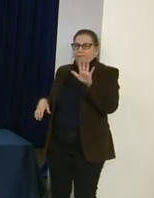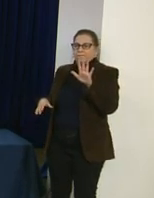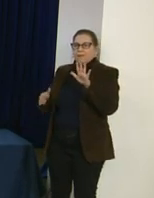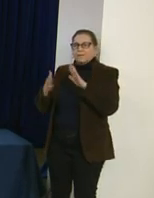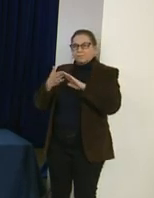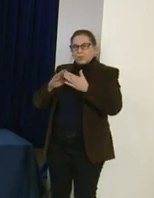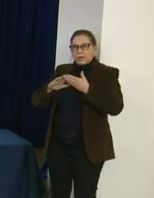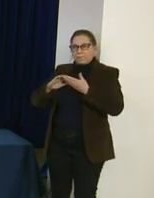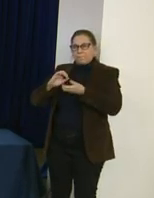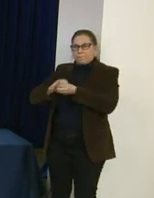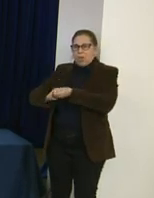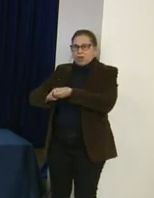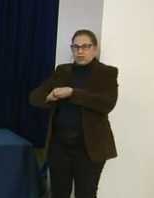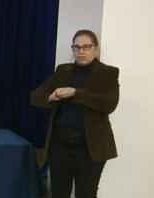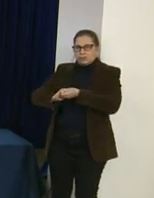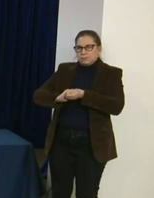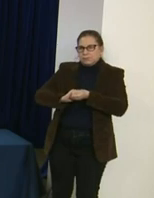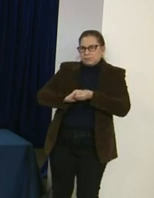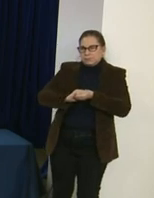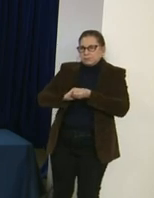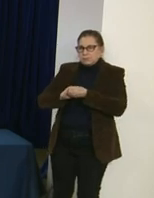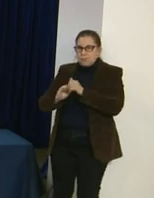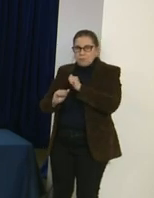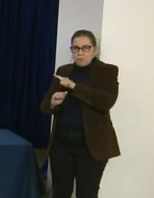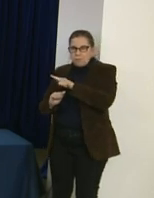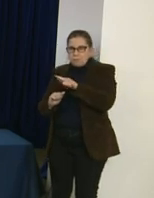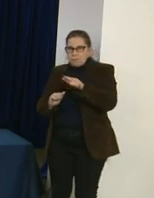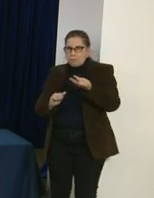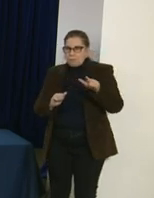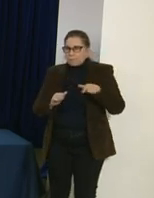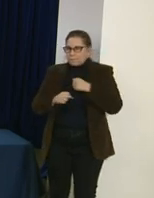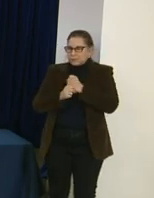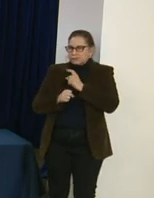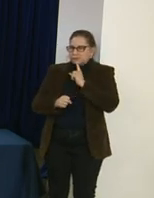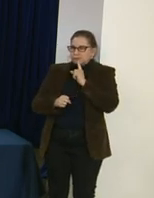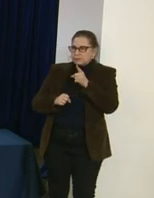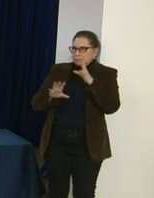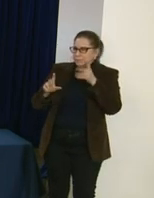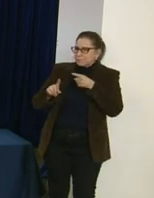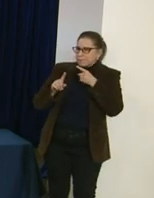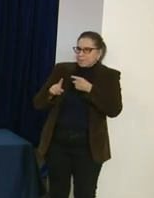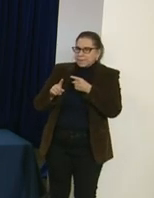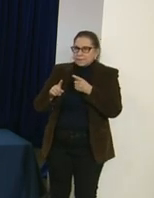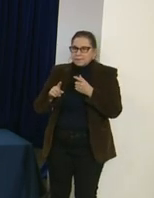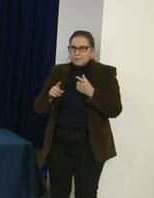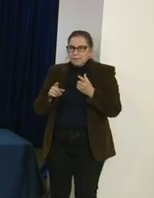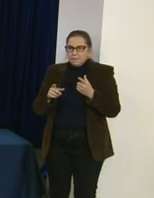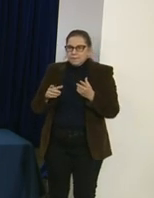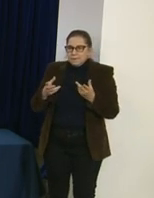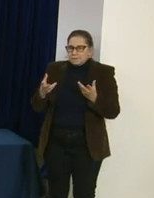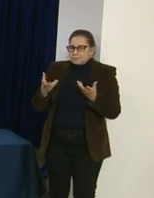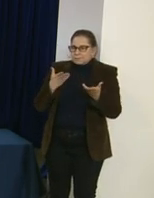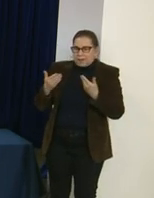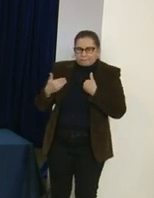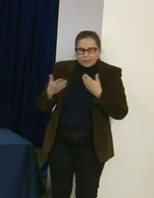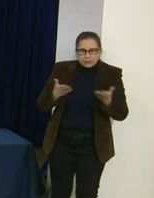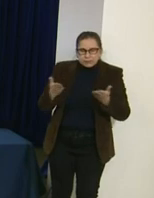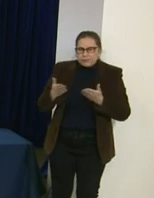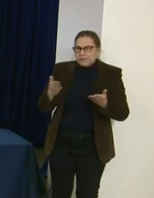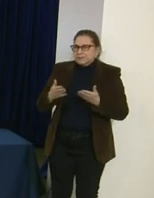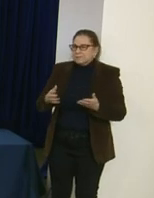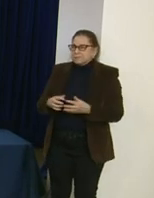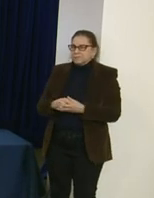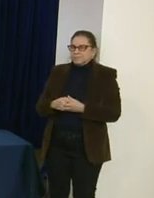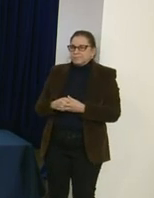not see any lapse in our critical services. So far, we have closed all DACL-funded senior wellness centers